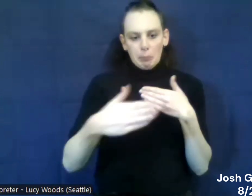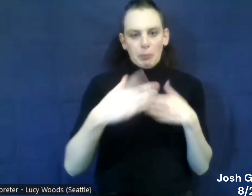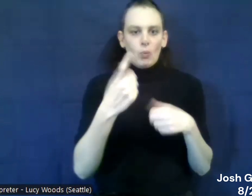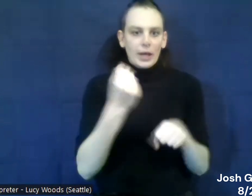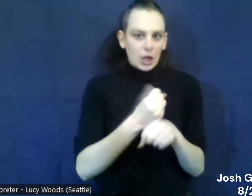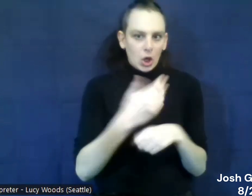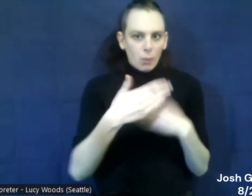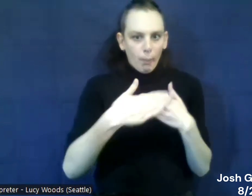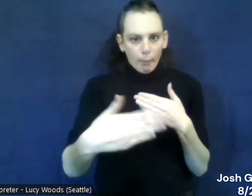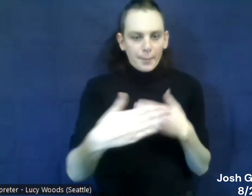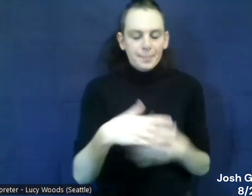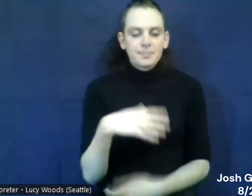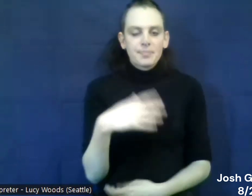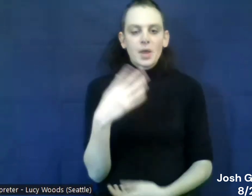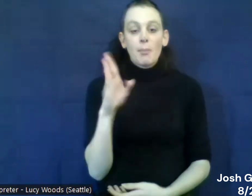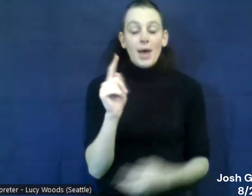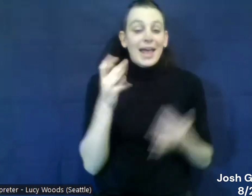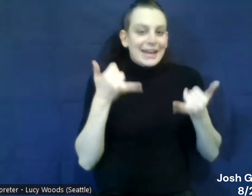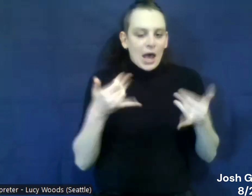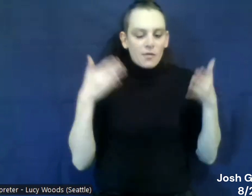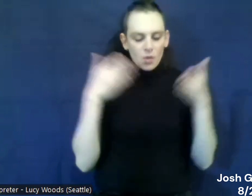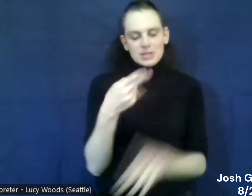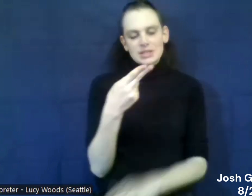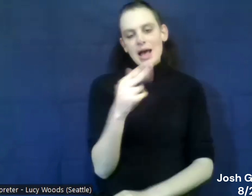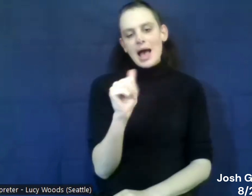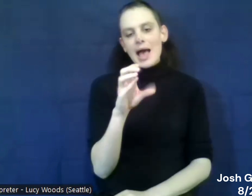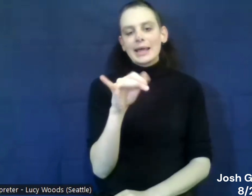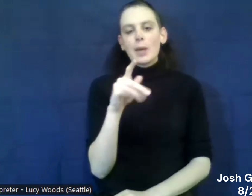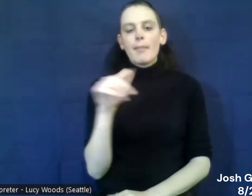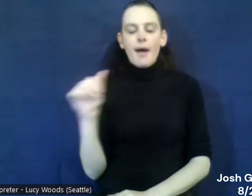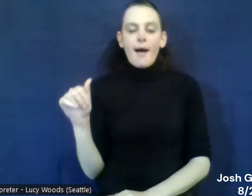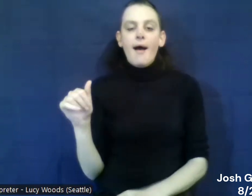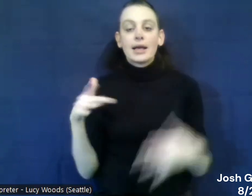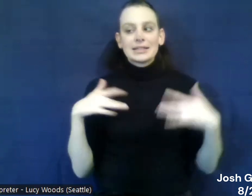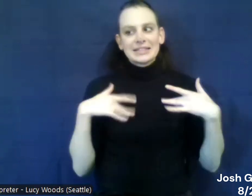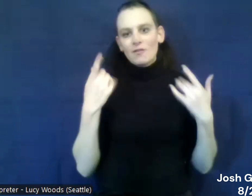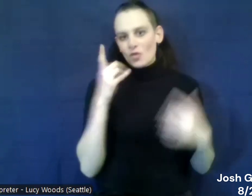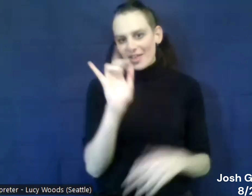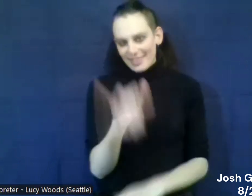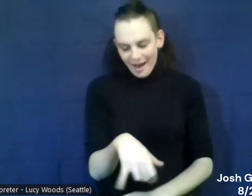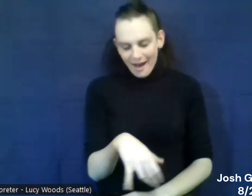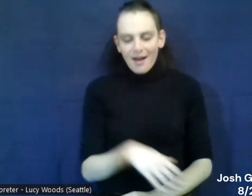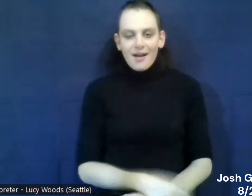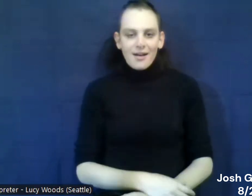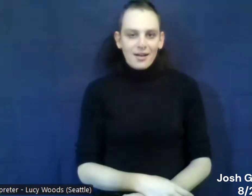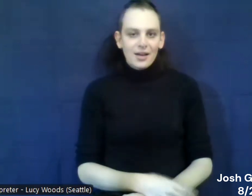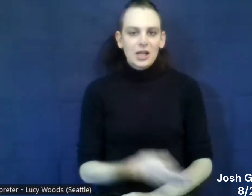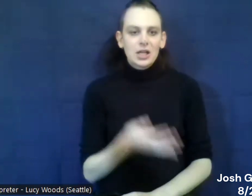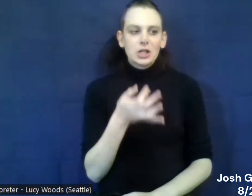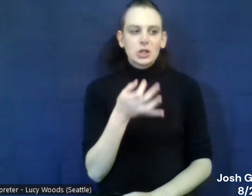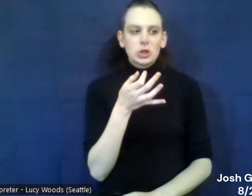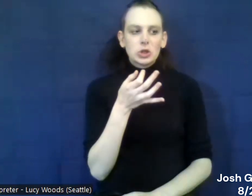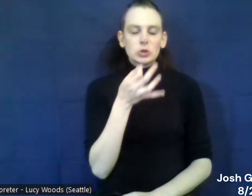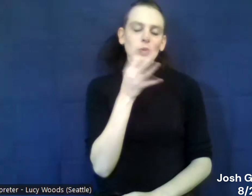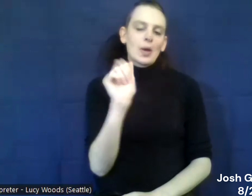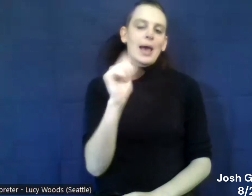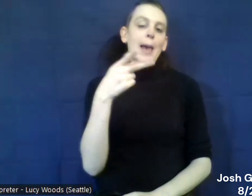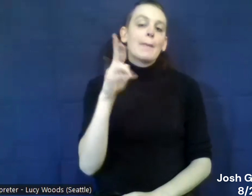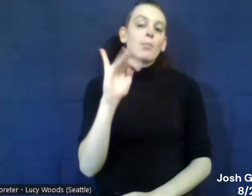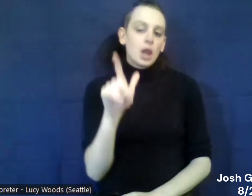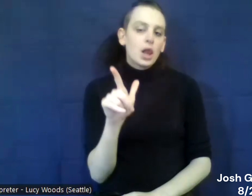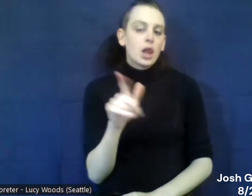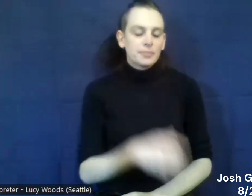the focus is on HACYPAA right now, so we're excited to have that coming around here next April.